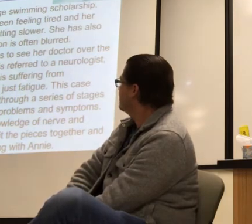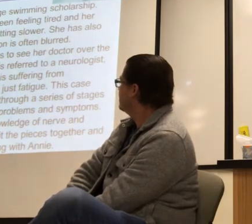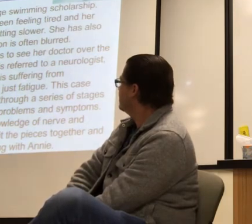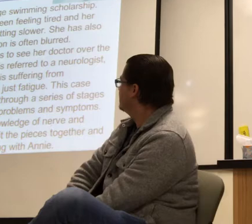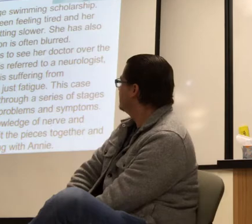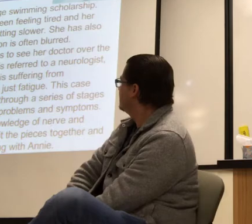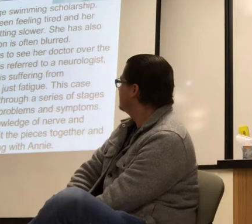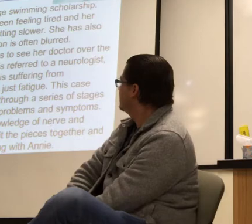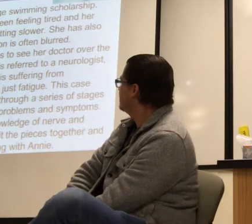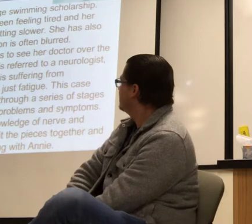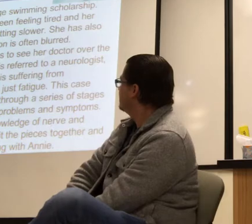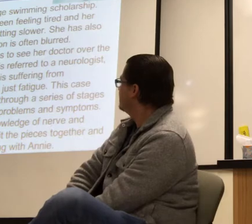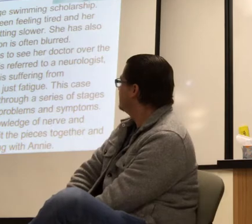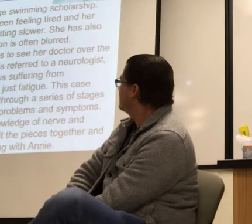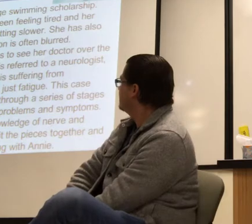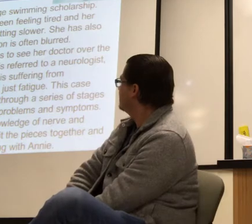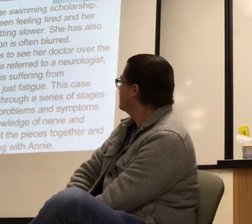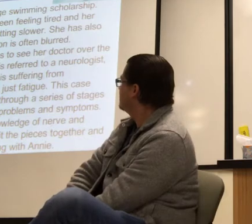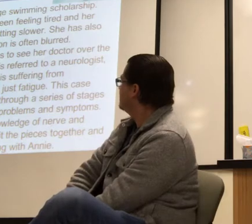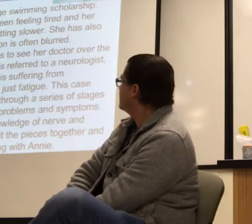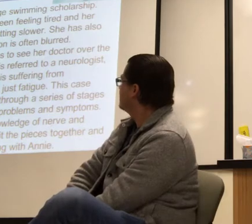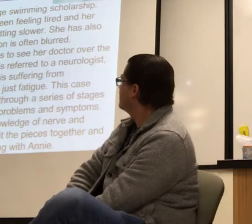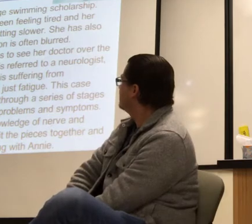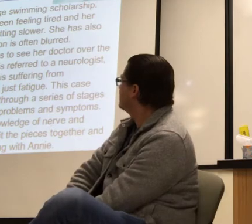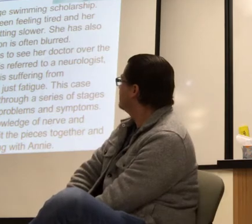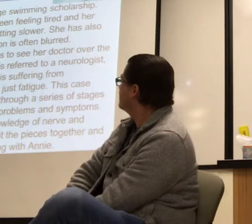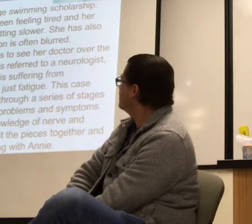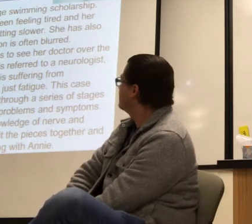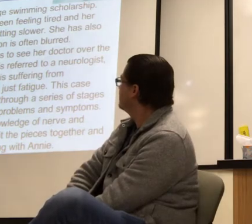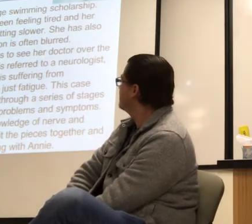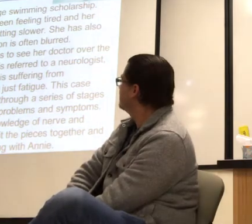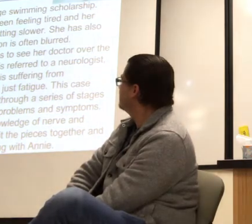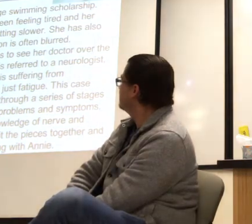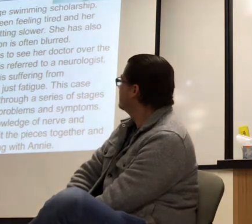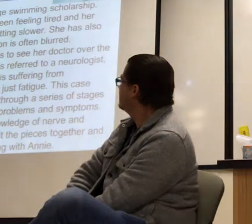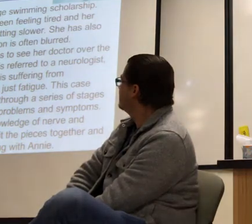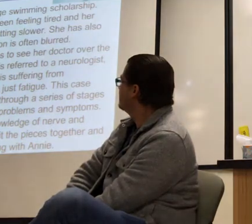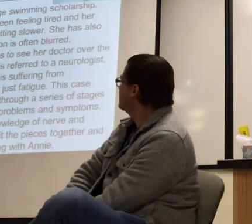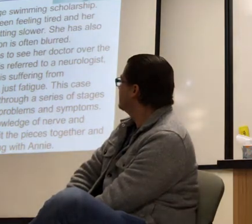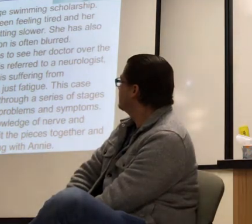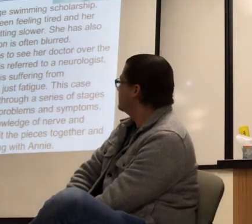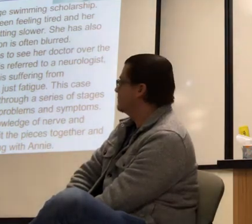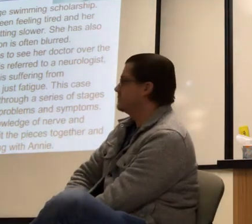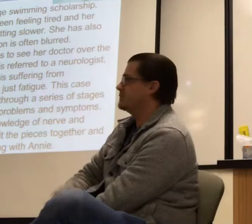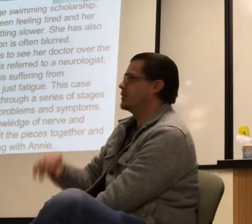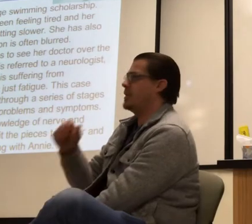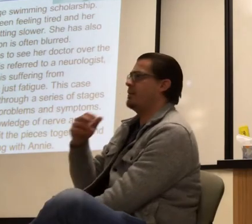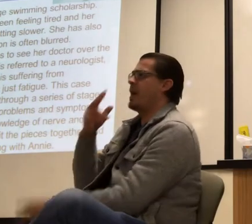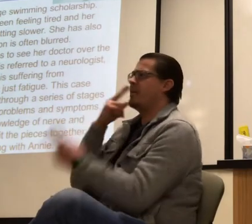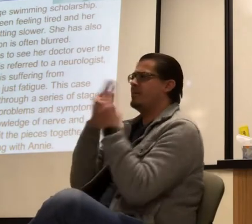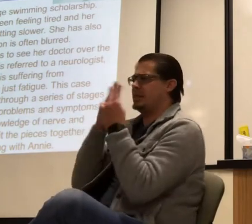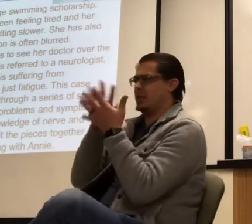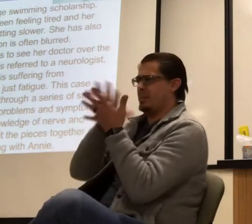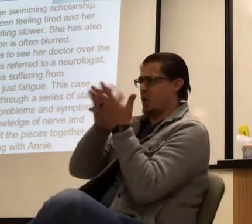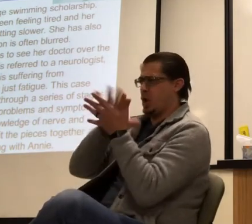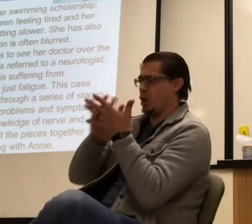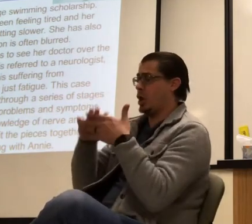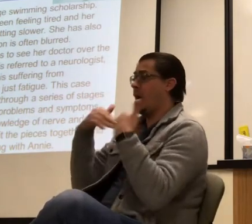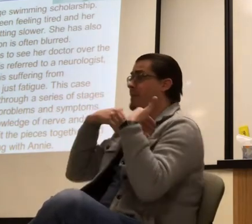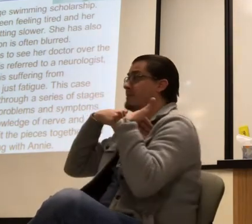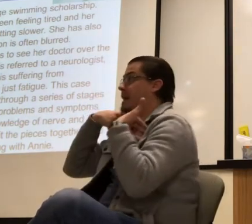the pieces together and determine what is wrong with Annie. Okay, so we got blurred vision,